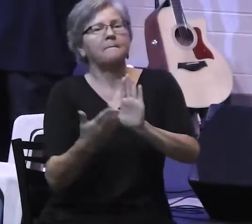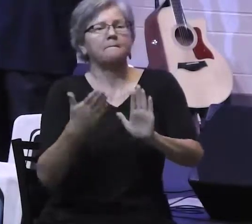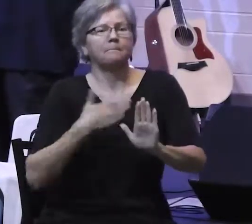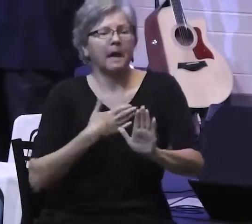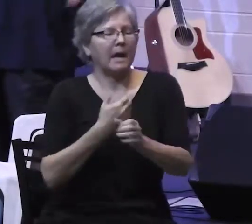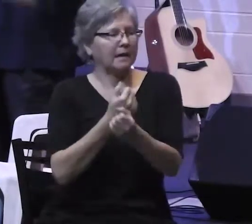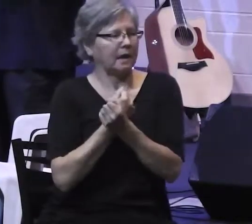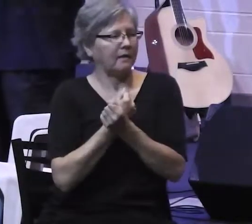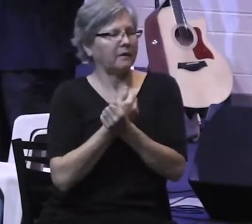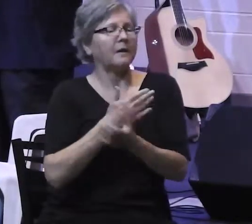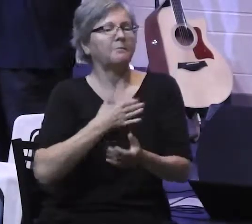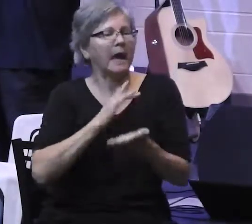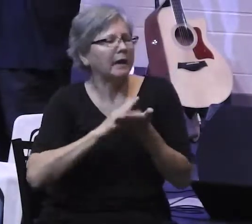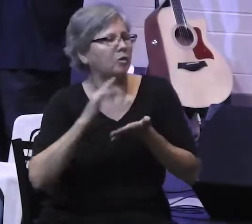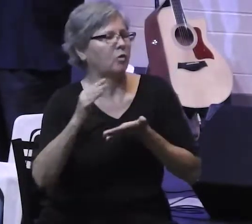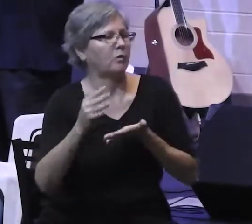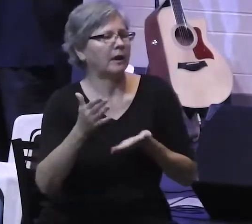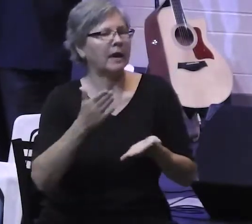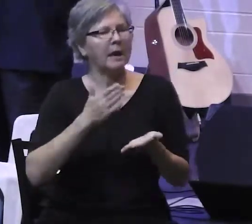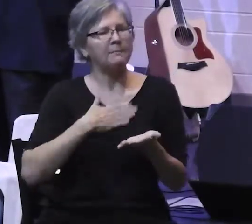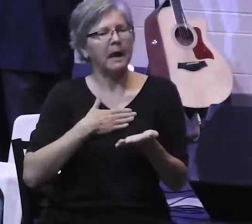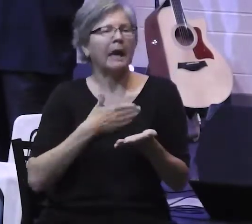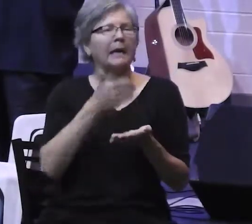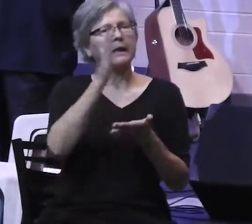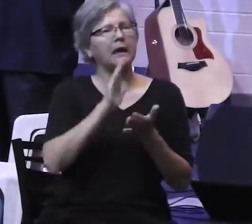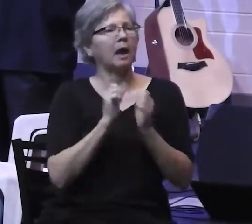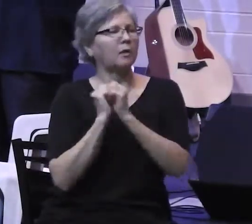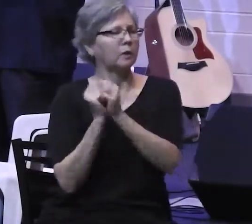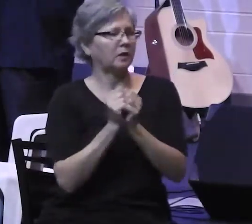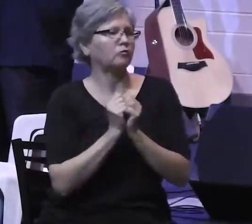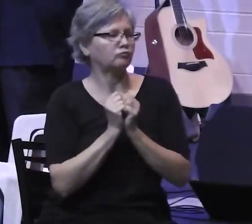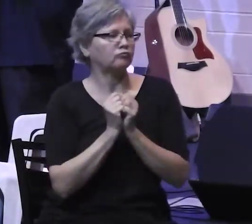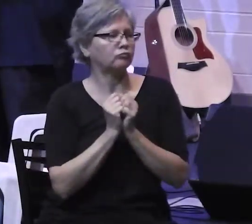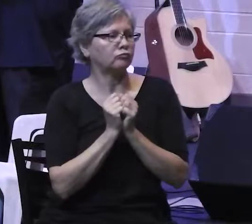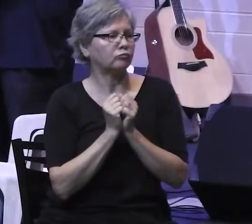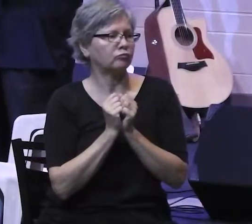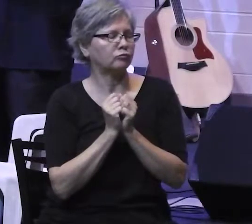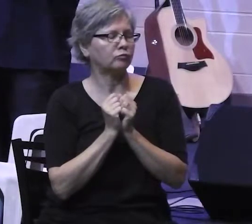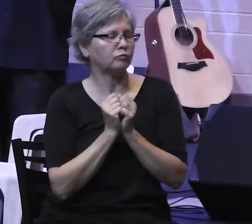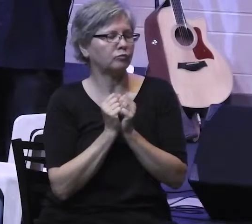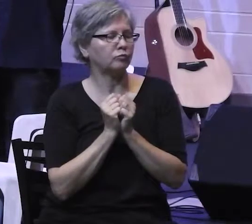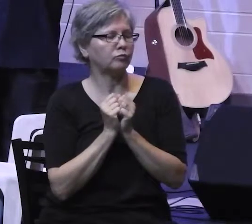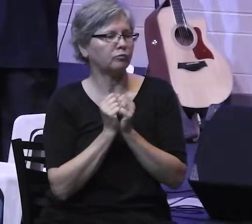my Emmanuel, my God with you, my incarnation to all of creation.